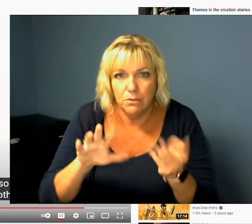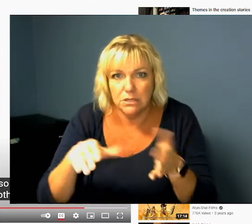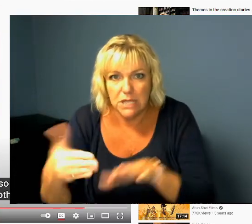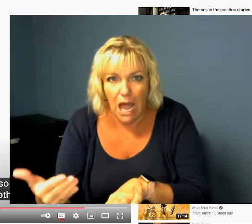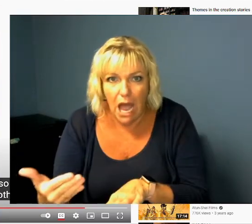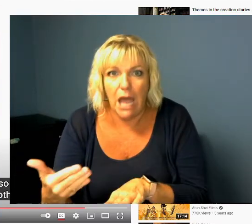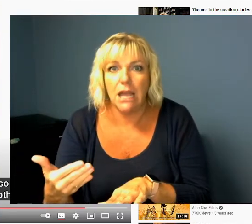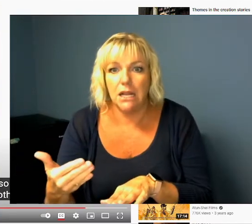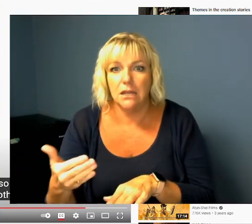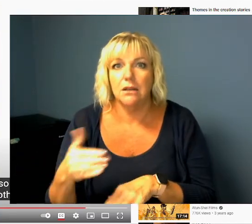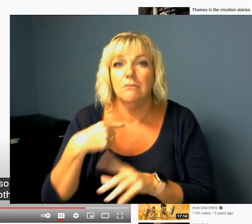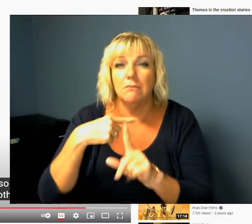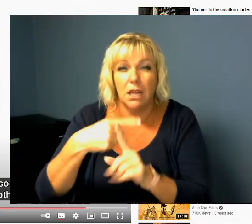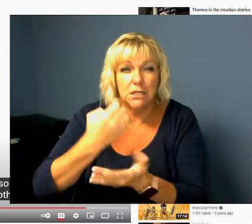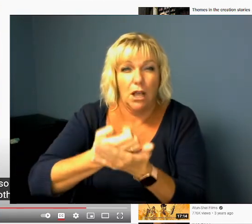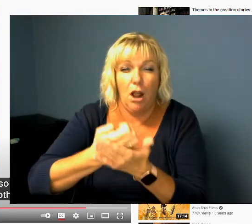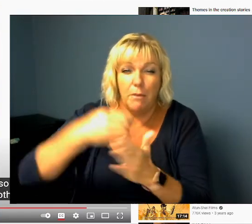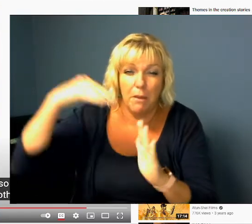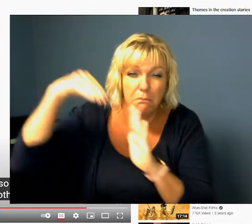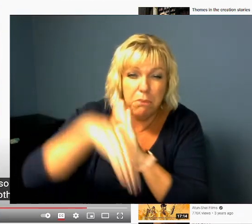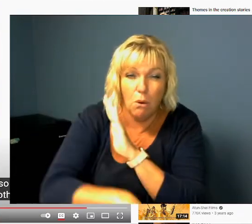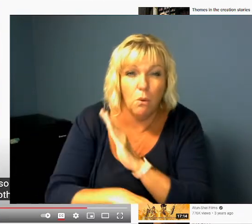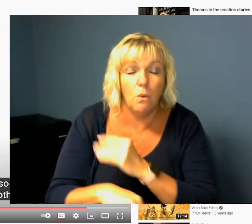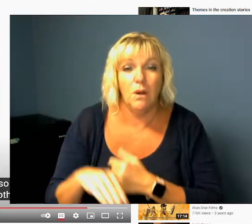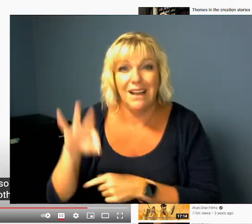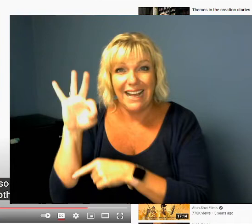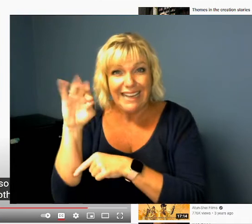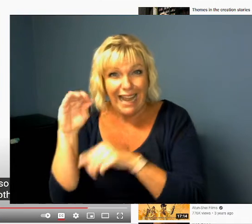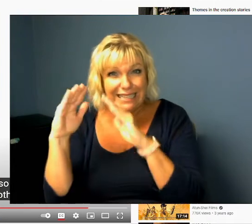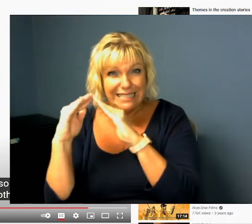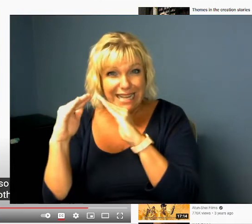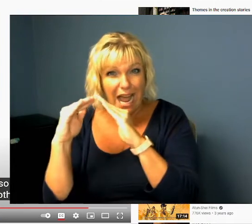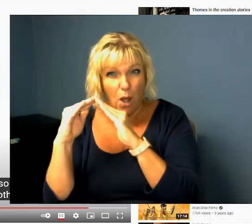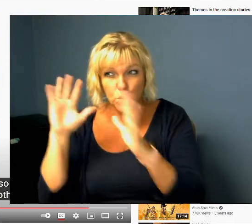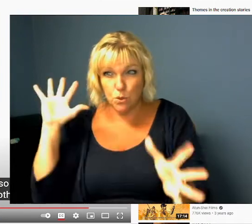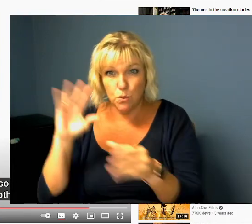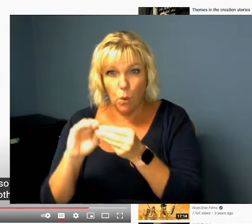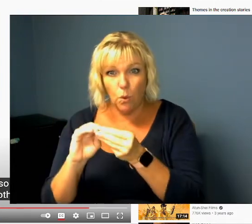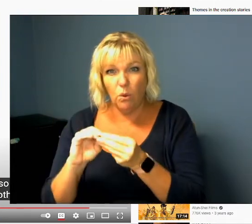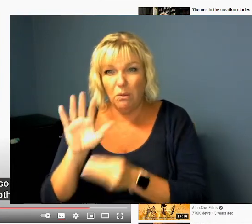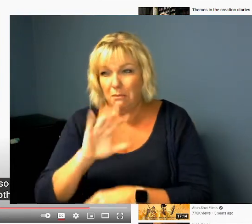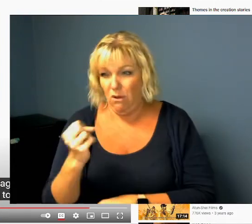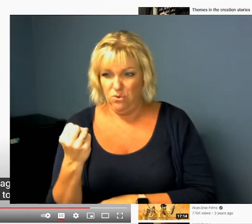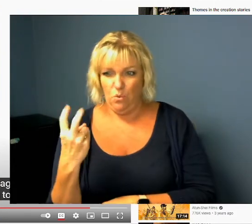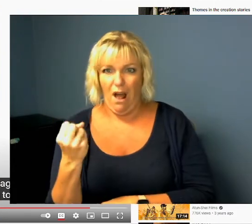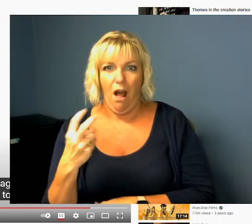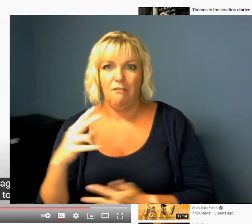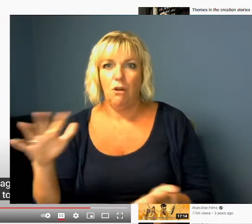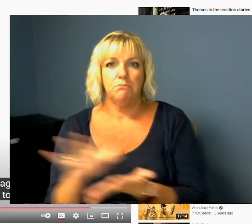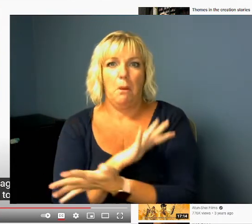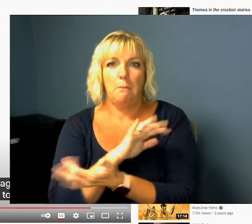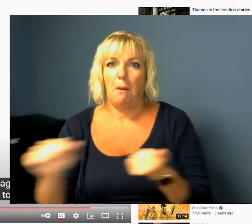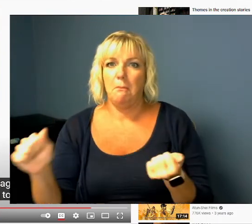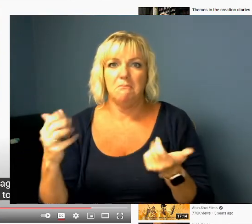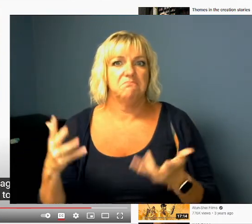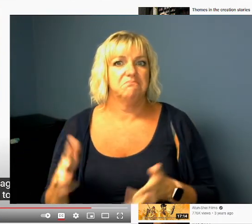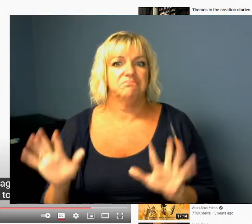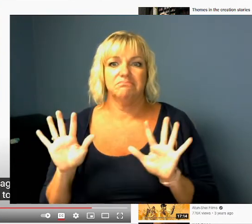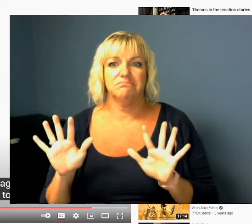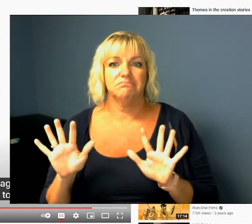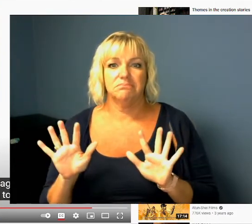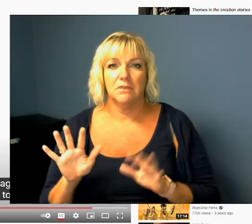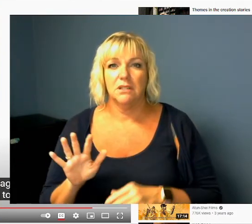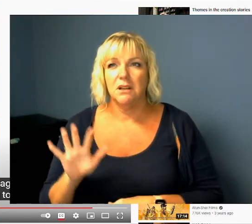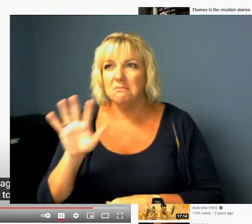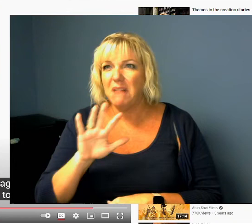about 90 towns. A dozen or so of them are completely destroyed. Another several dozen are